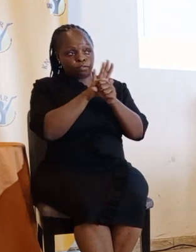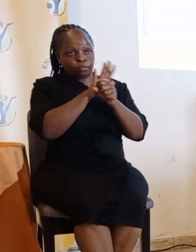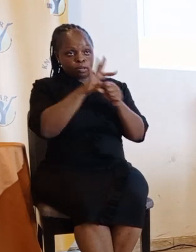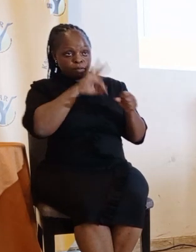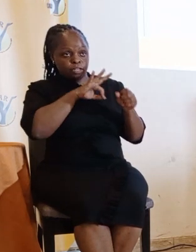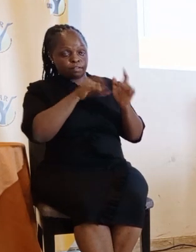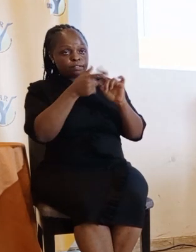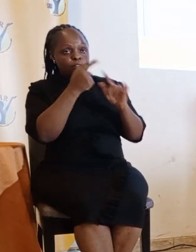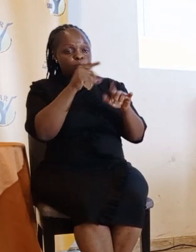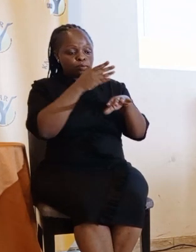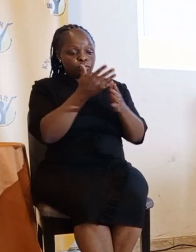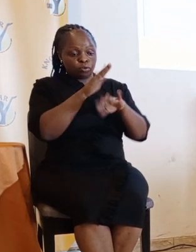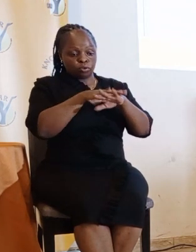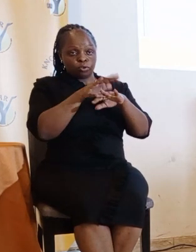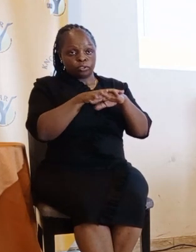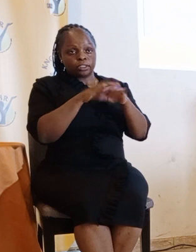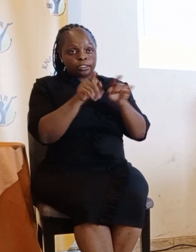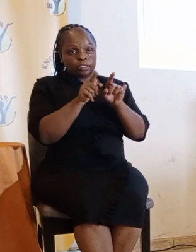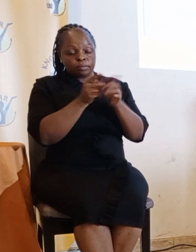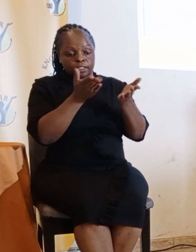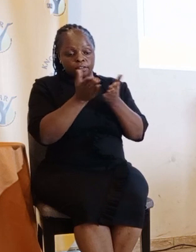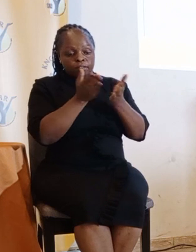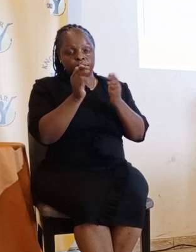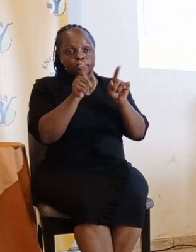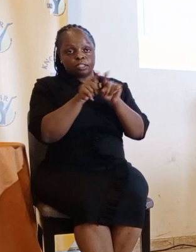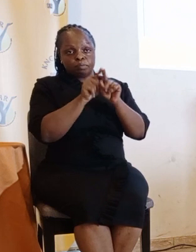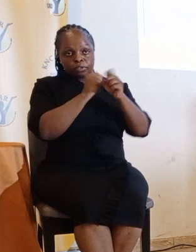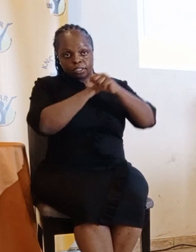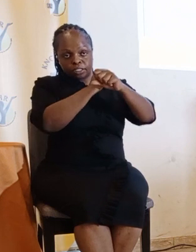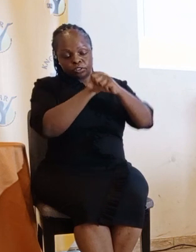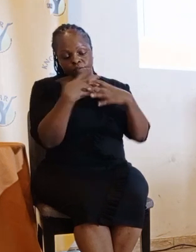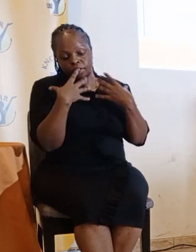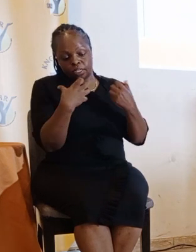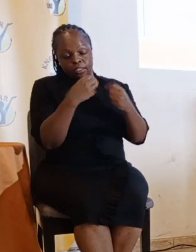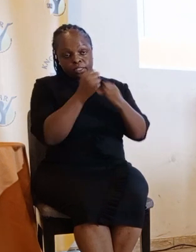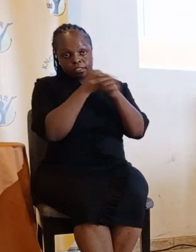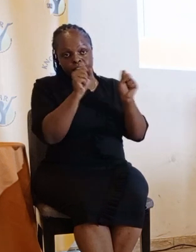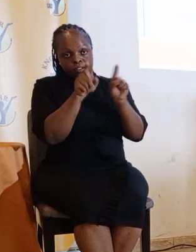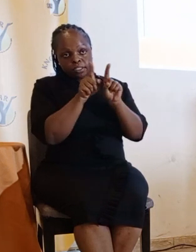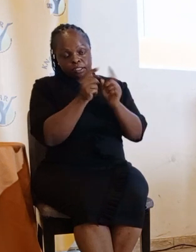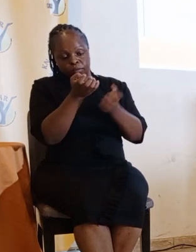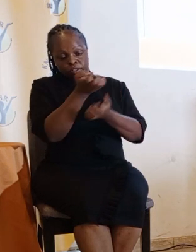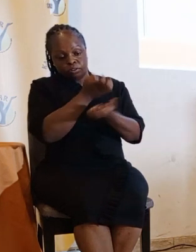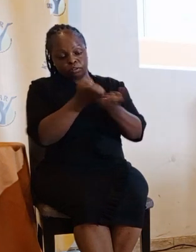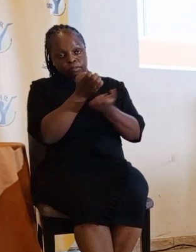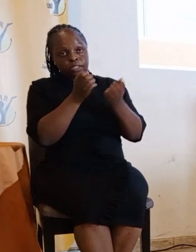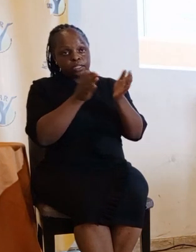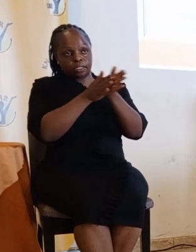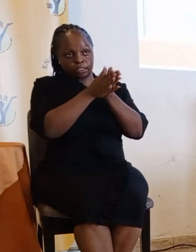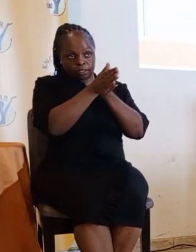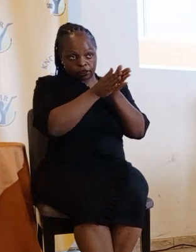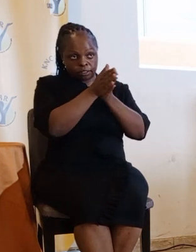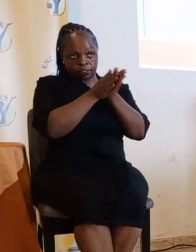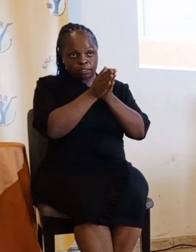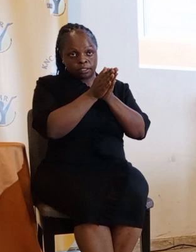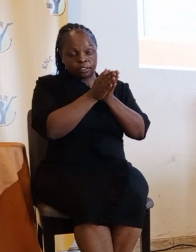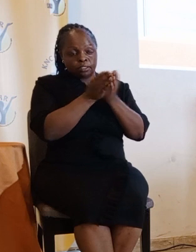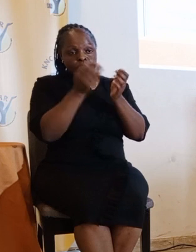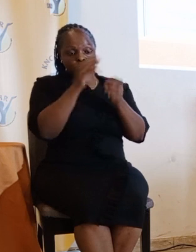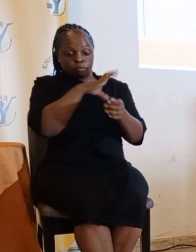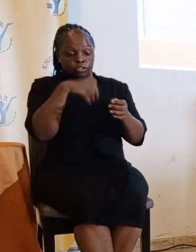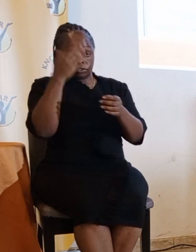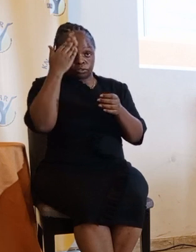from goods and services and protection of their health, safety, and economic interests. The Commission